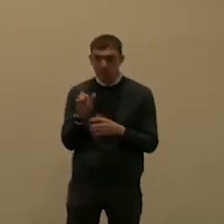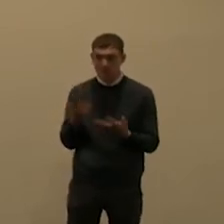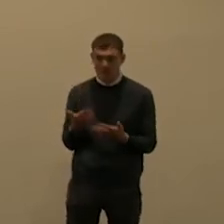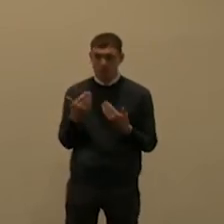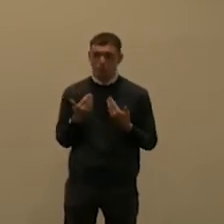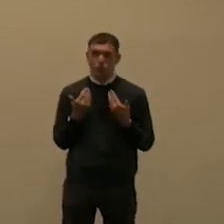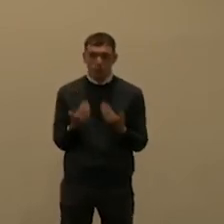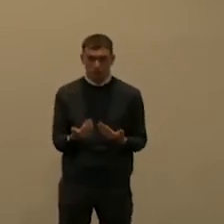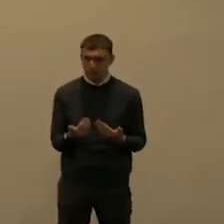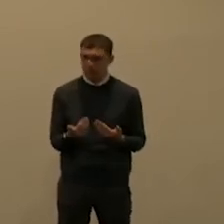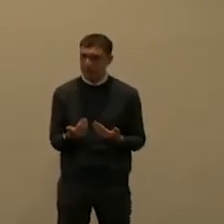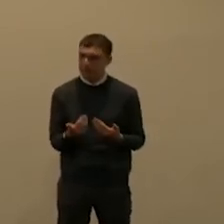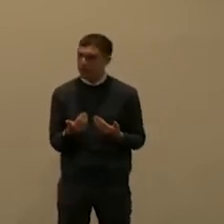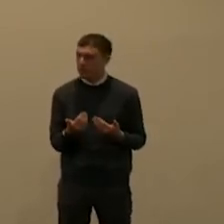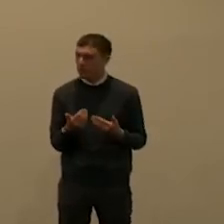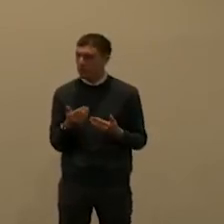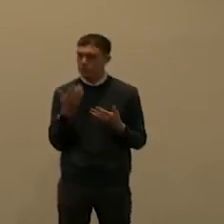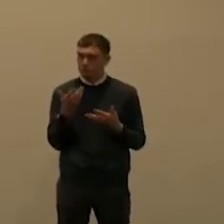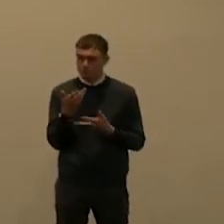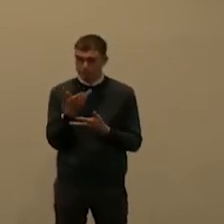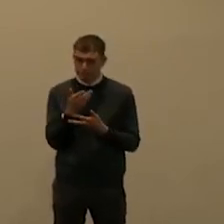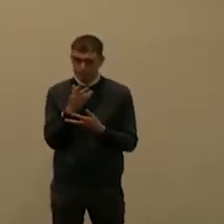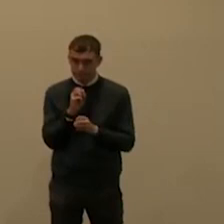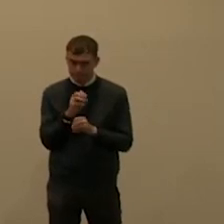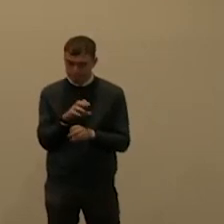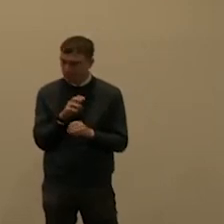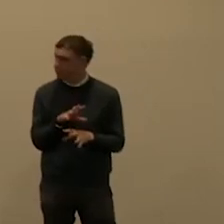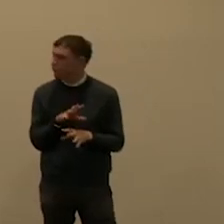and let's talk about, or let's